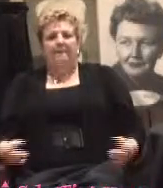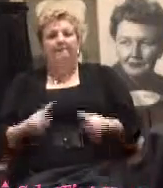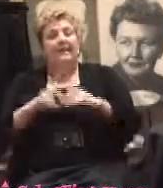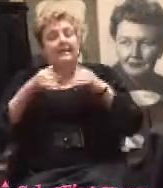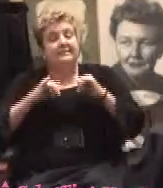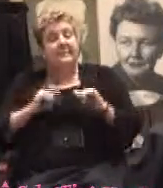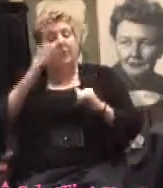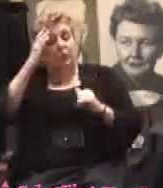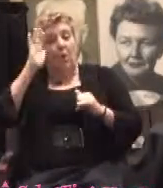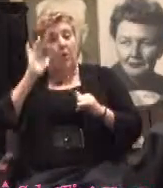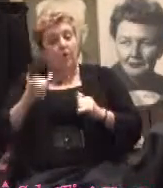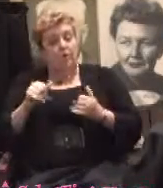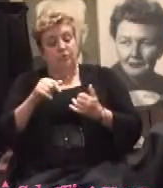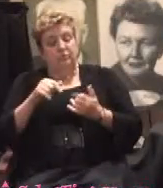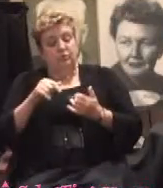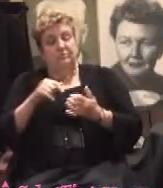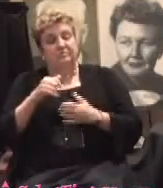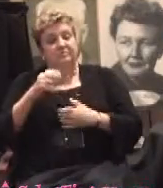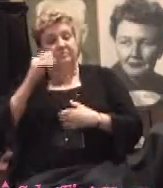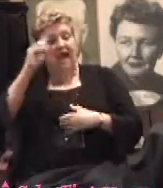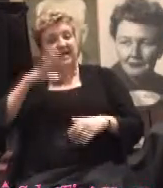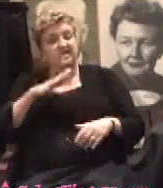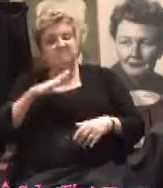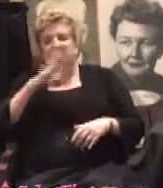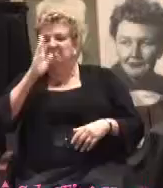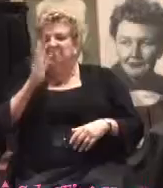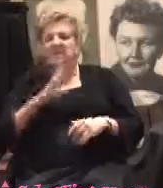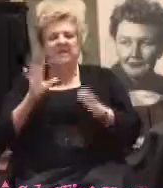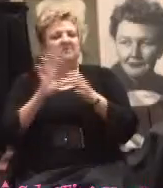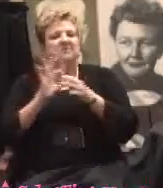know those guys, and they have never mentioned it. They cleaned